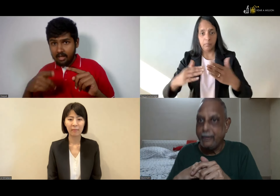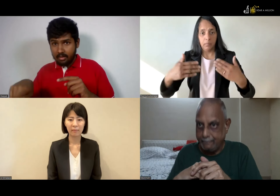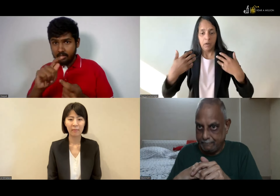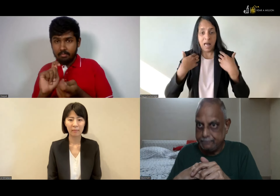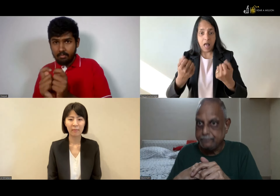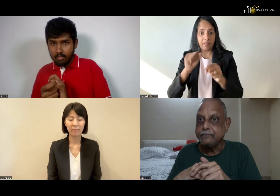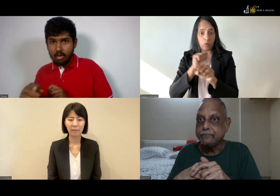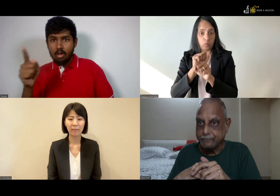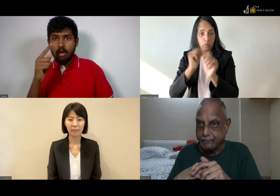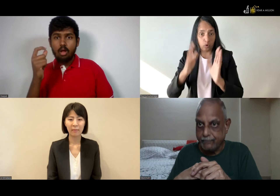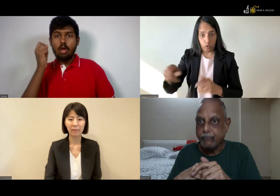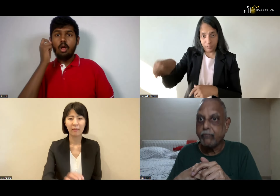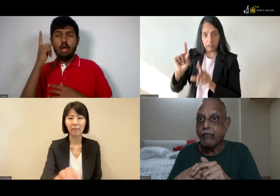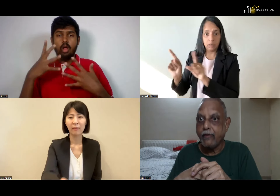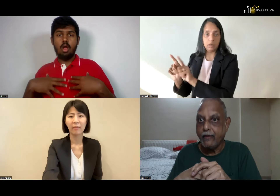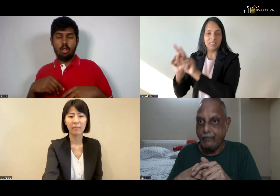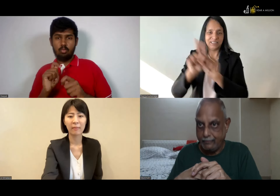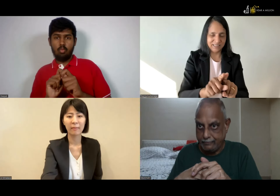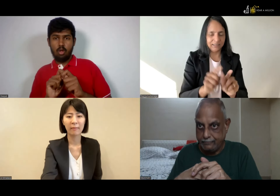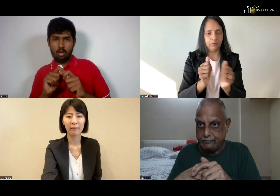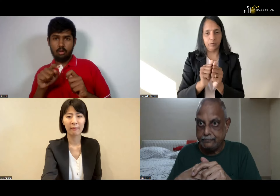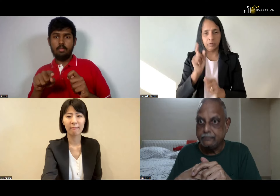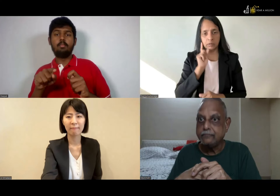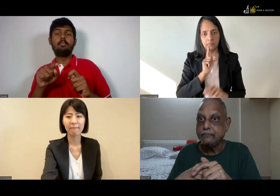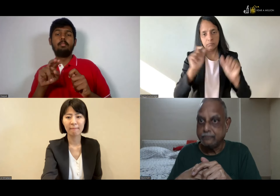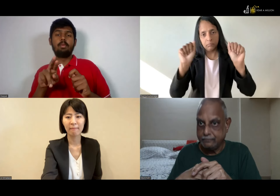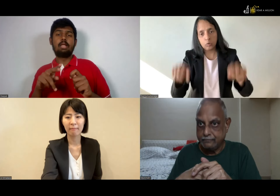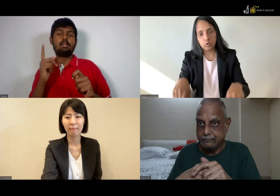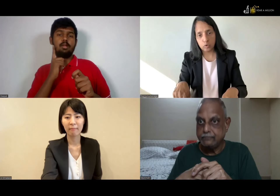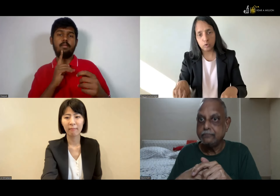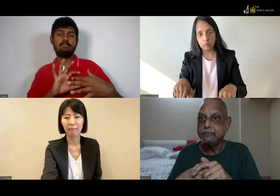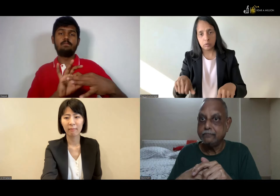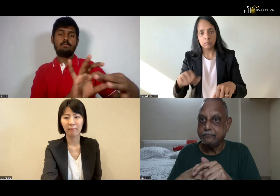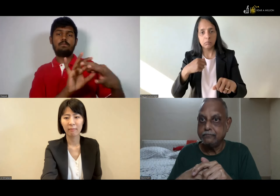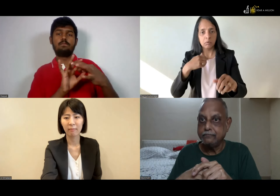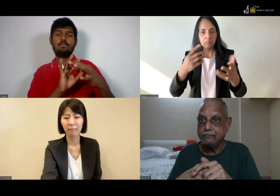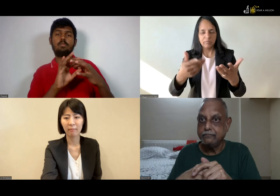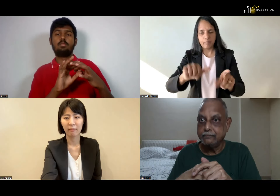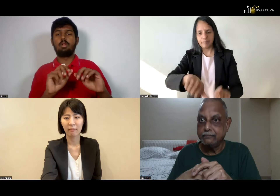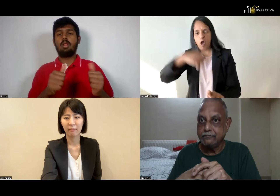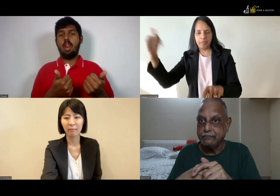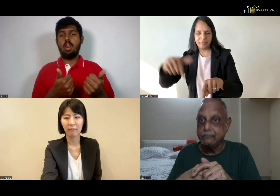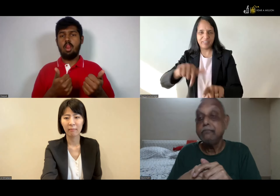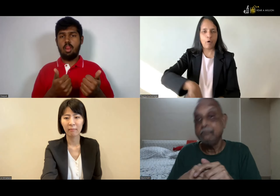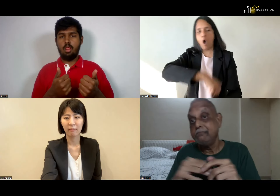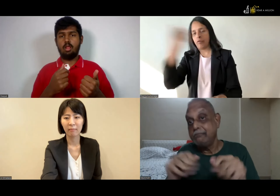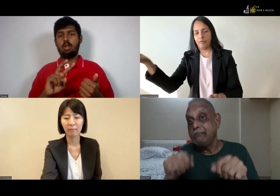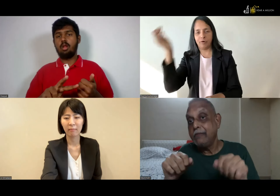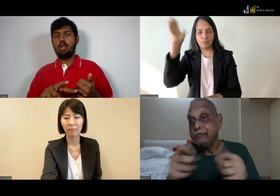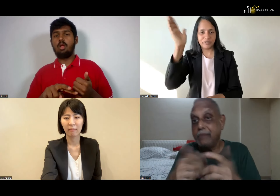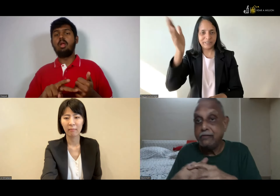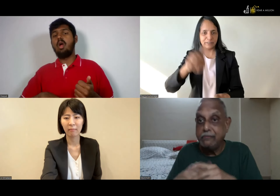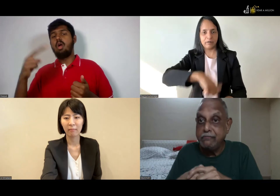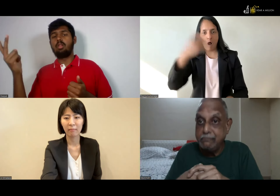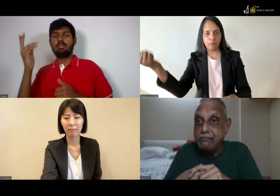So they can, the health workers themselves can go with you, and they could go with the deaf people. Yeah, I